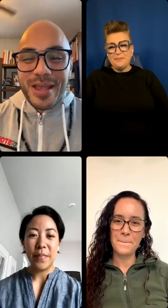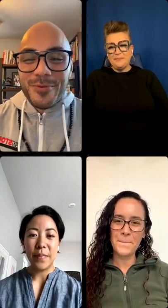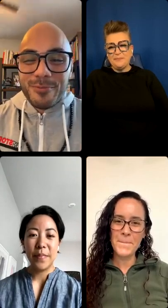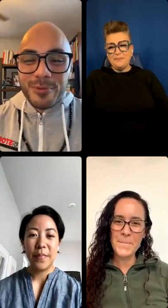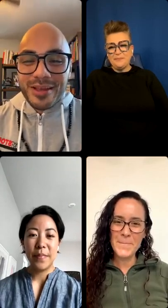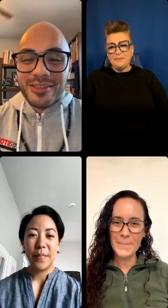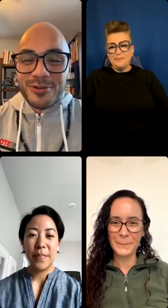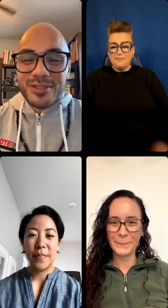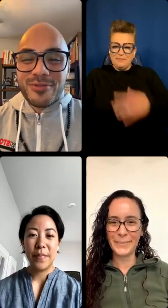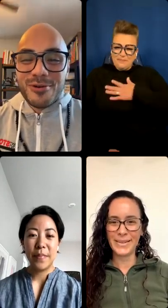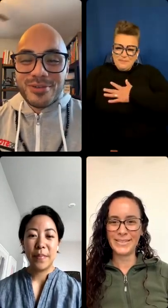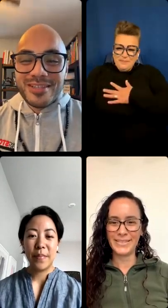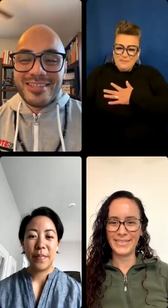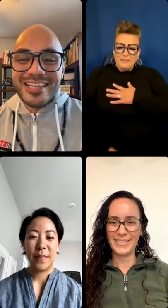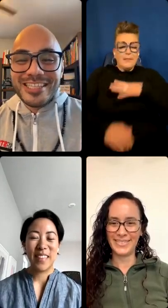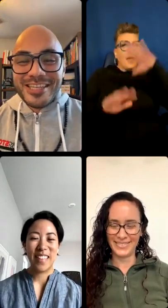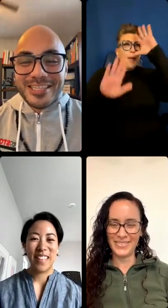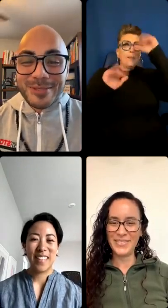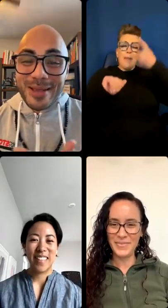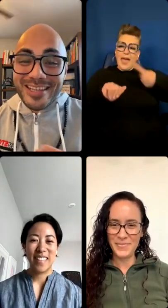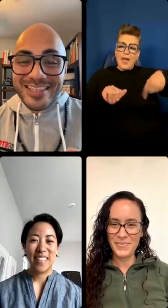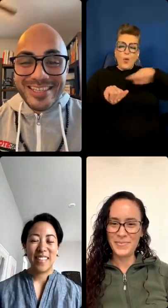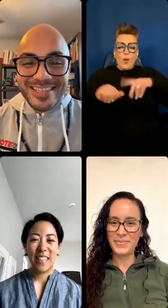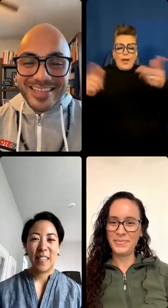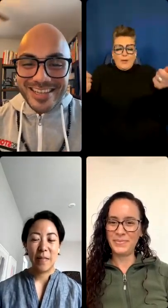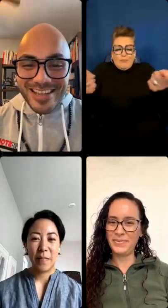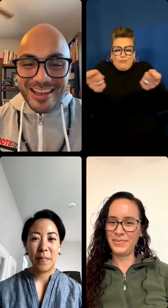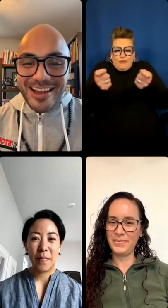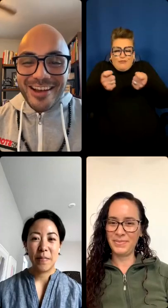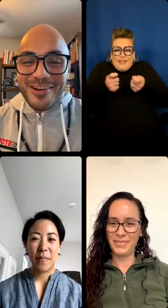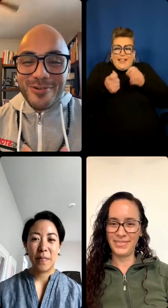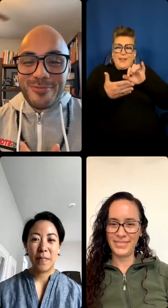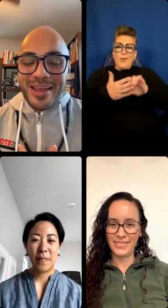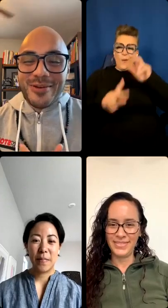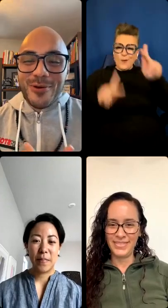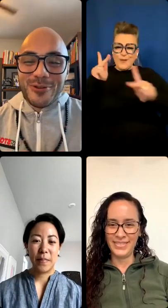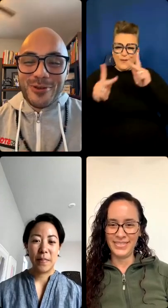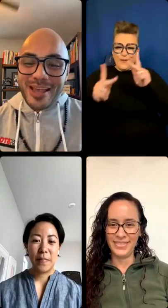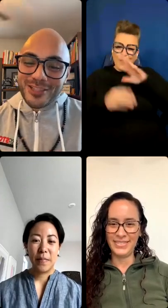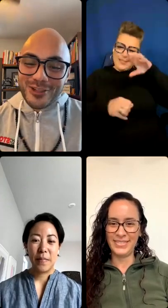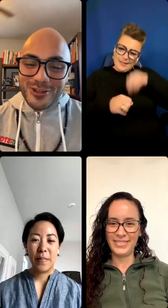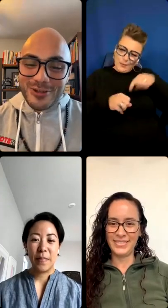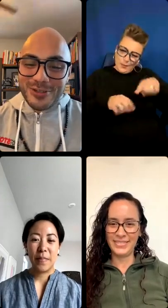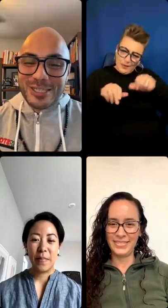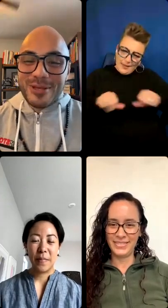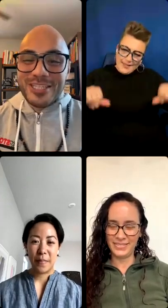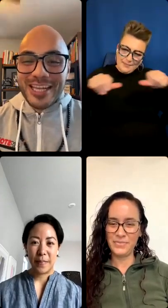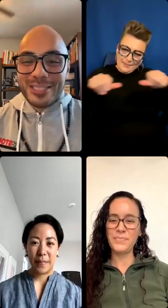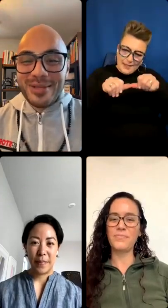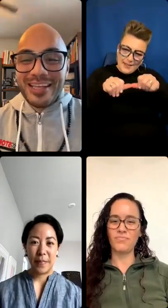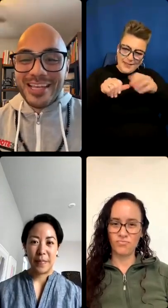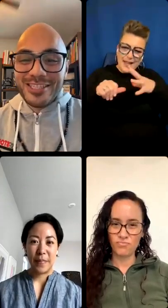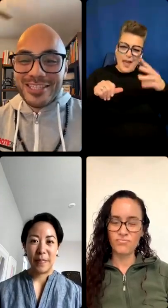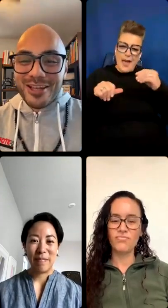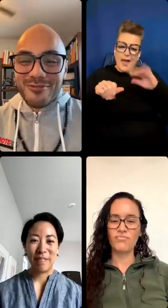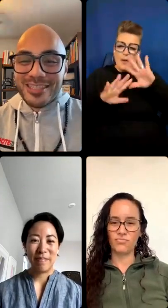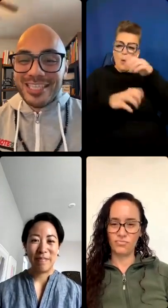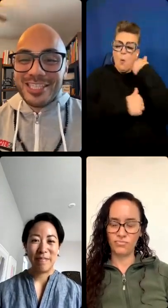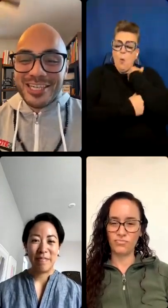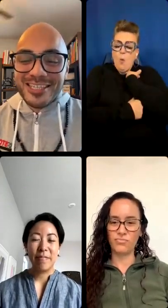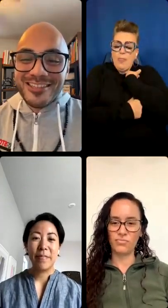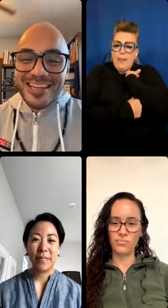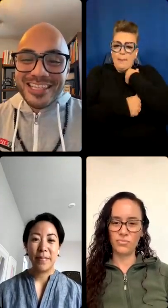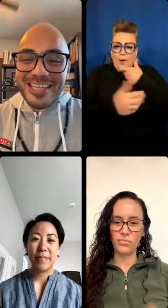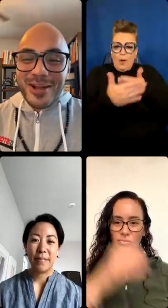Well, maybe bring those folks into this space and hold them extra close, especially as we engage in this